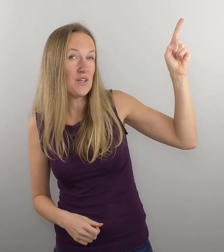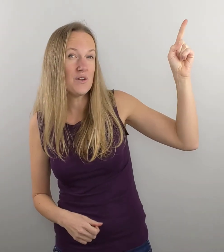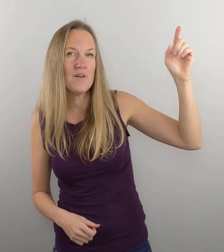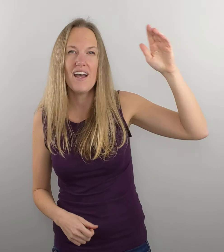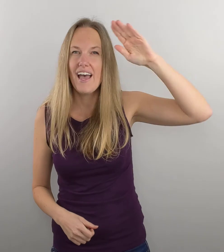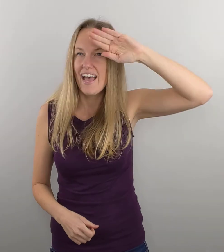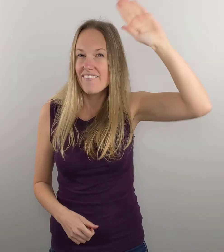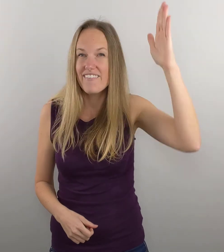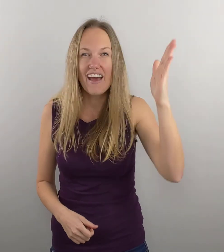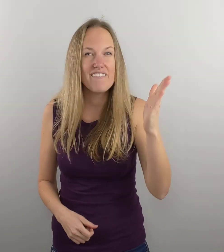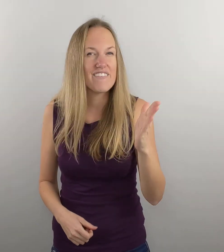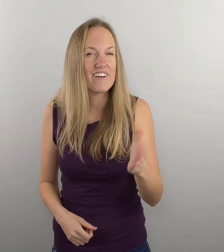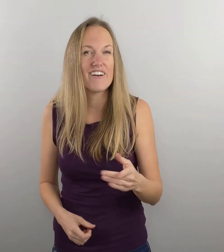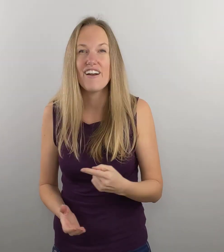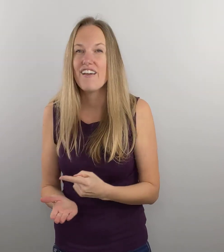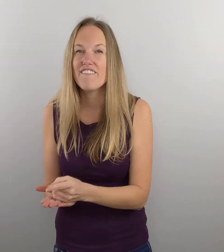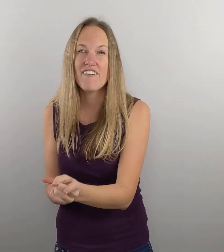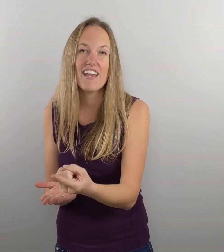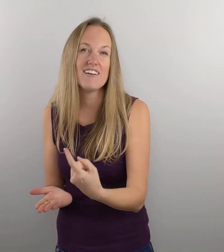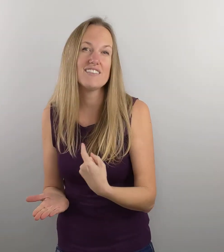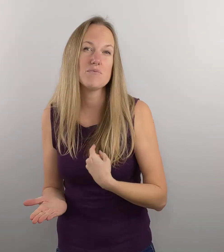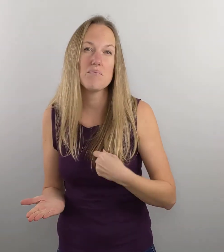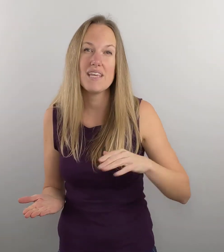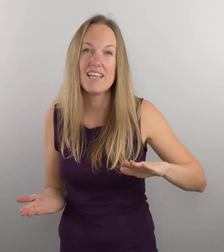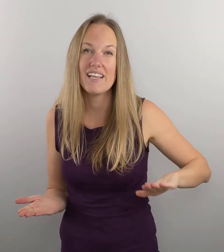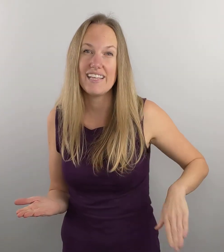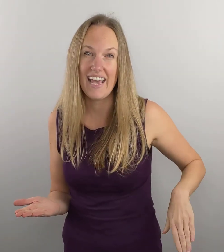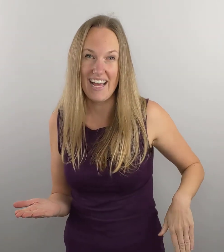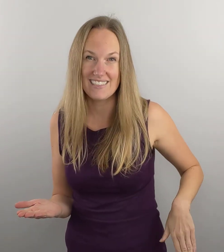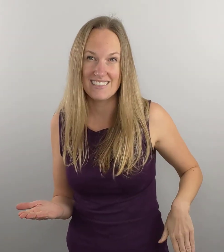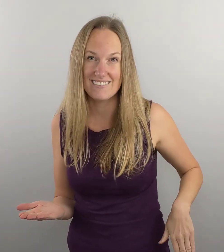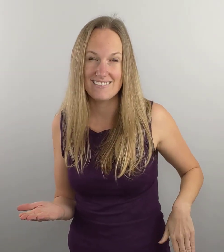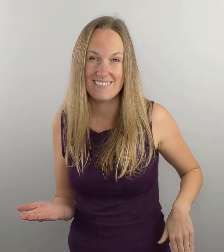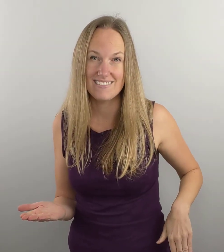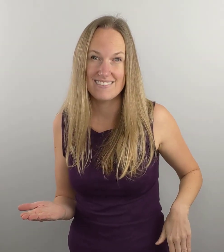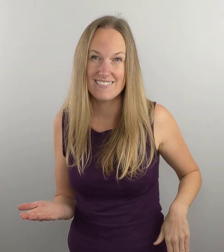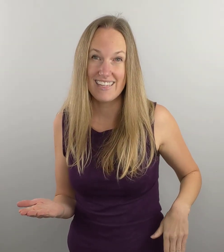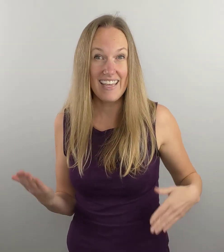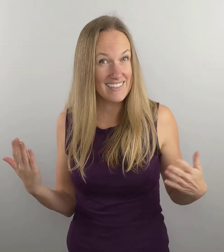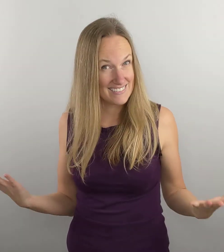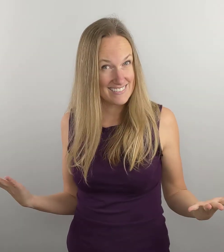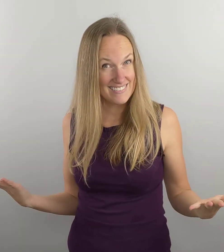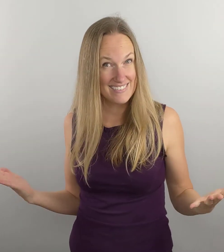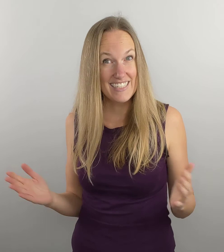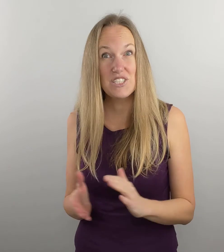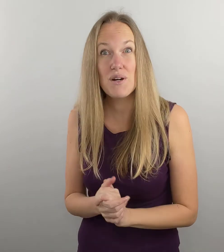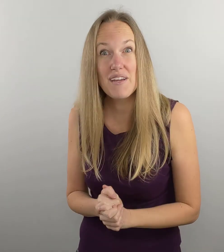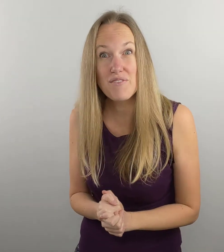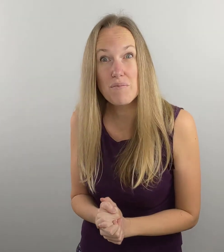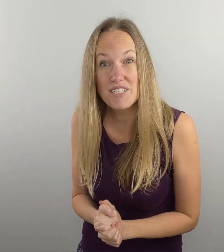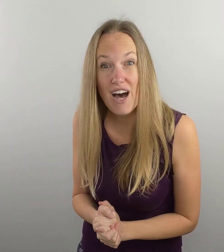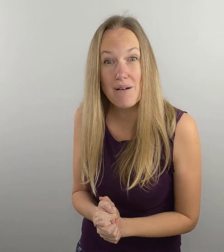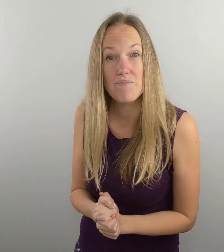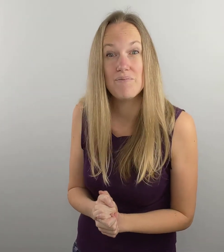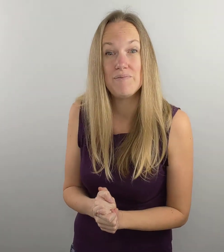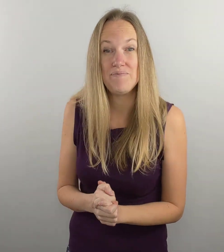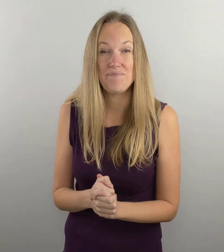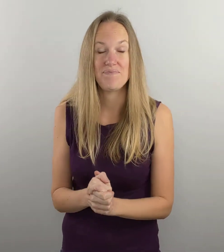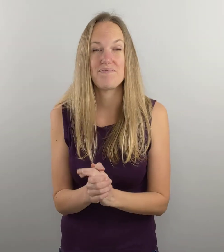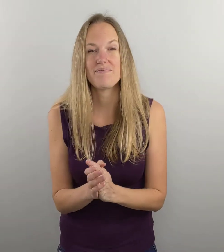You have never failed me yet. Okay, let's try it from the top.